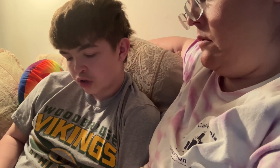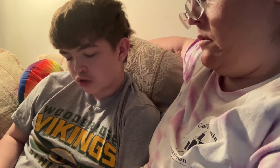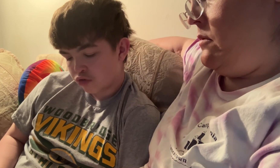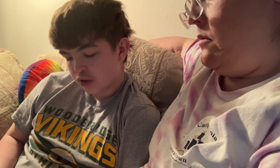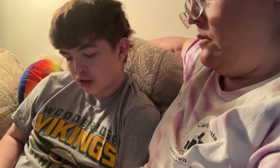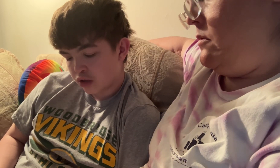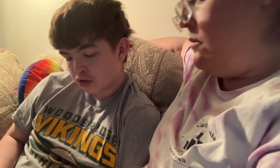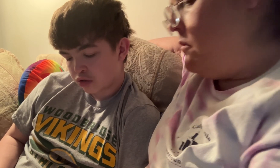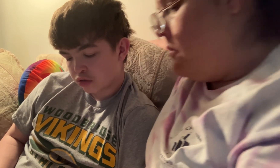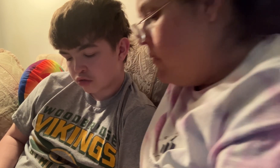hypochondriac.